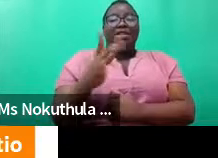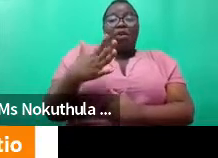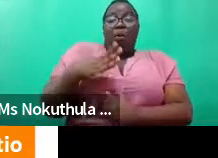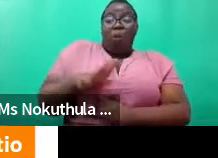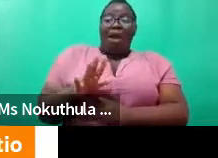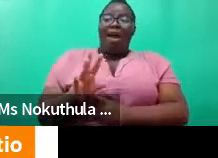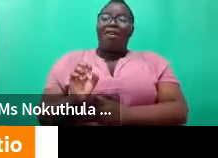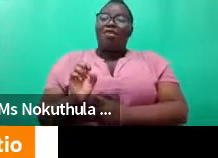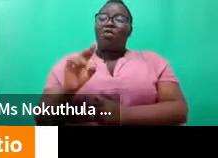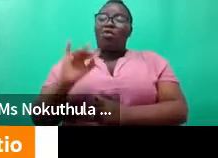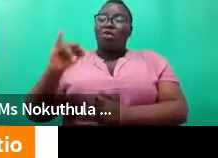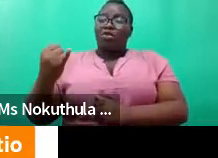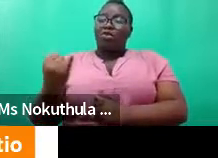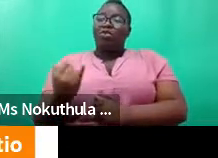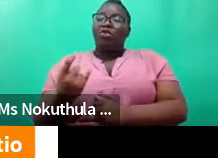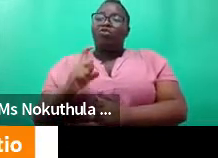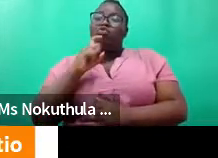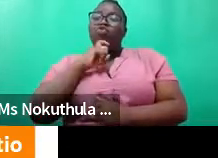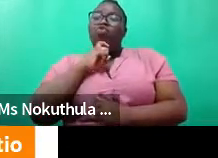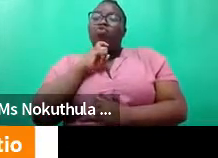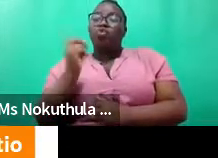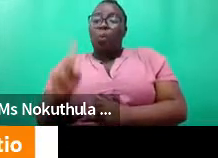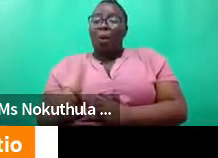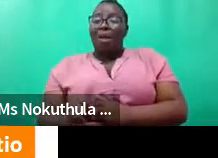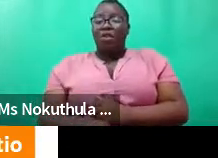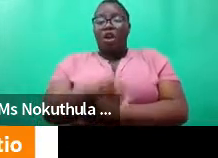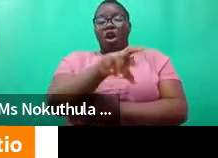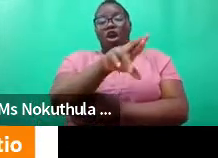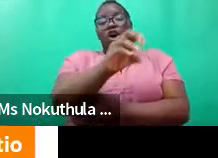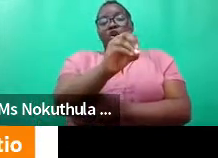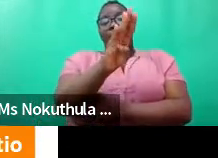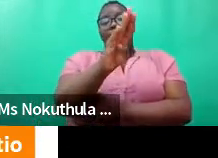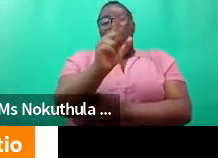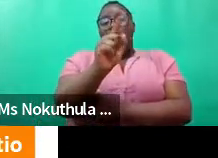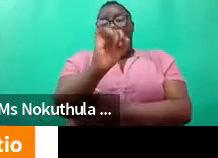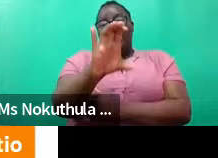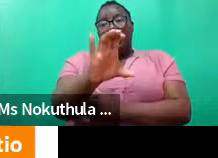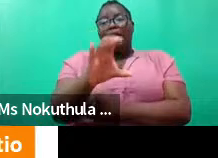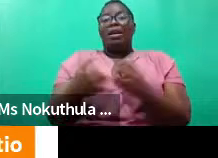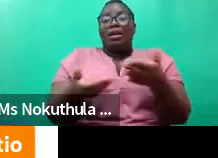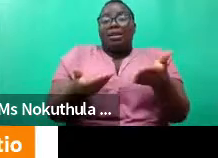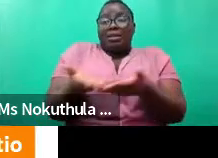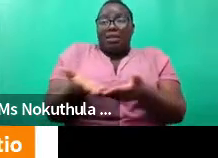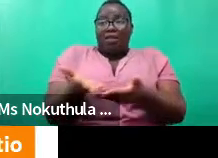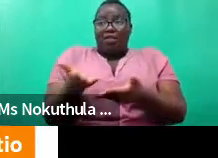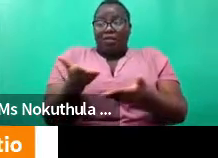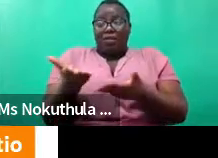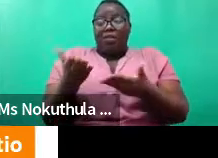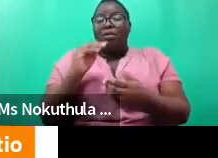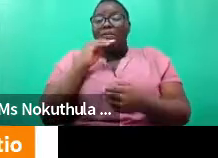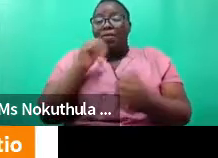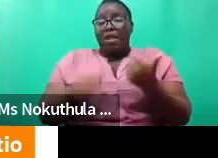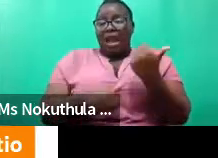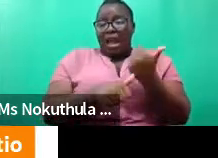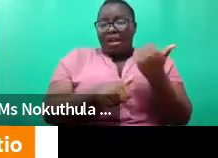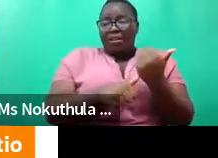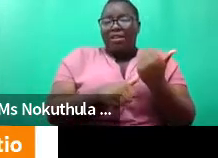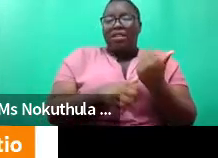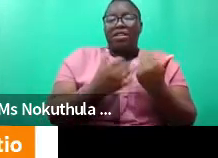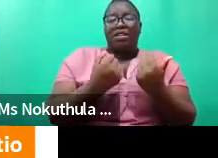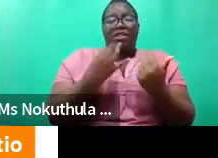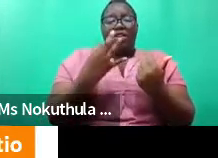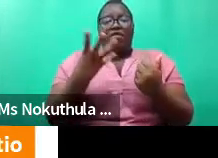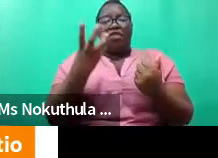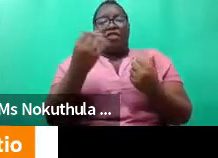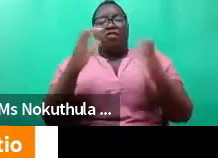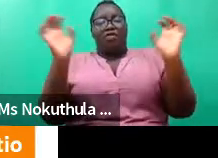online robotic services where these robots will assist them in checking for emergencies matters any time of